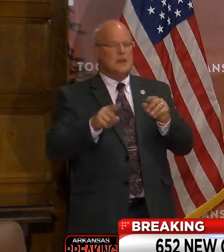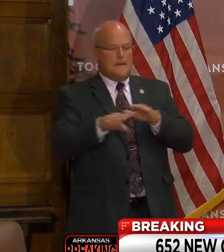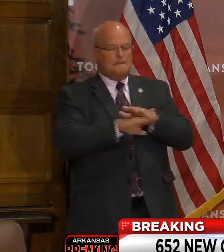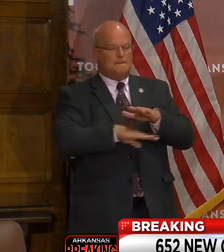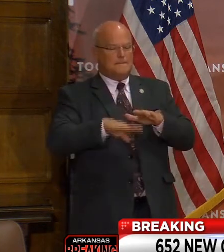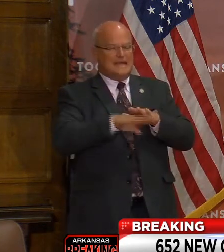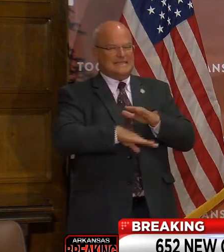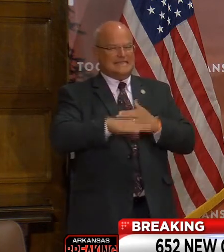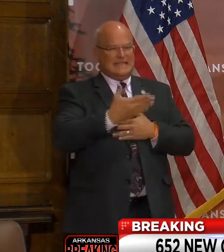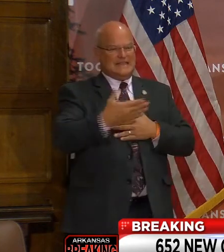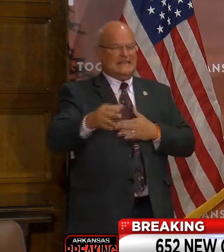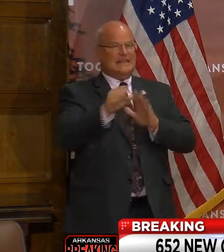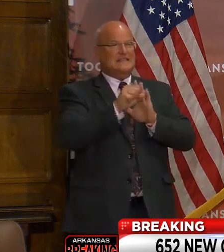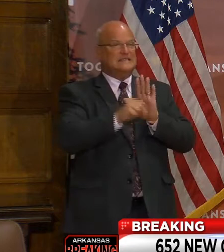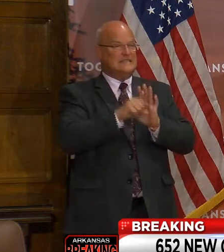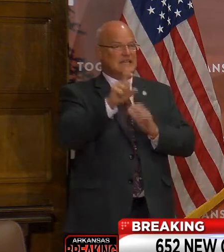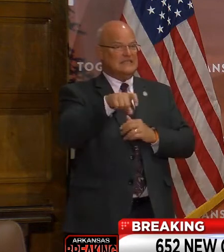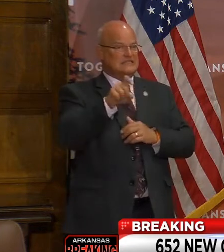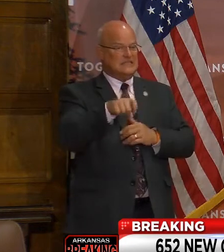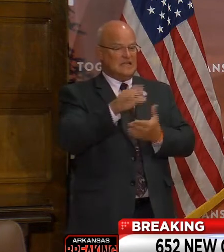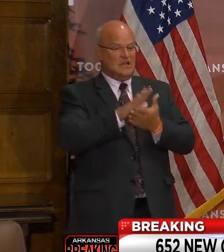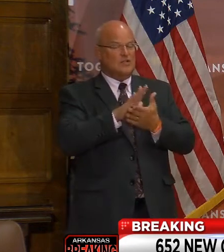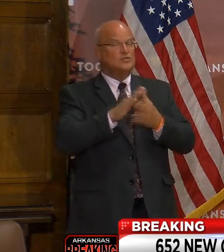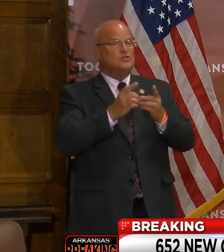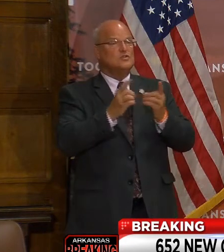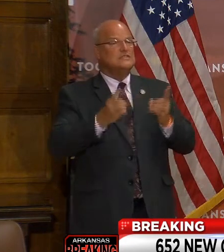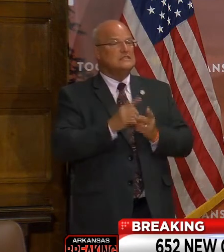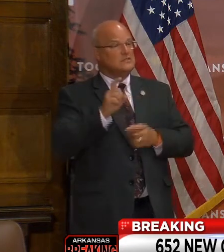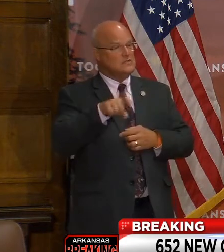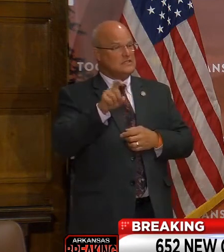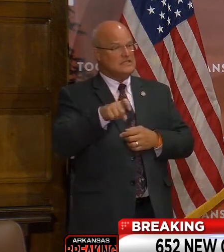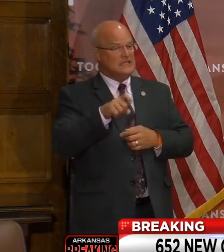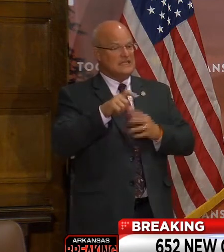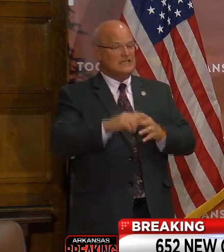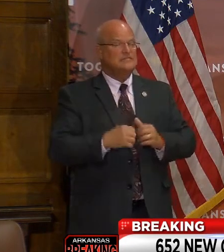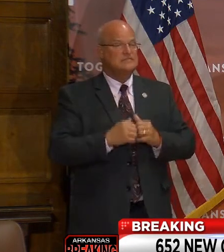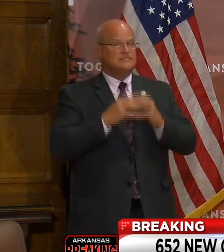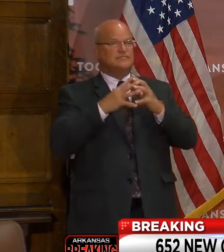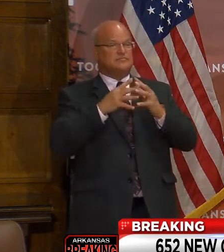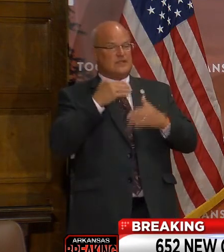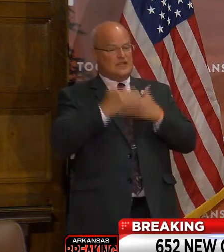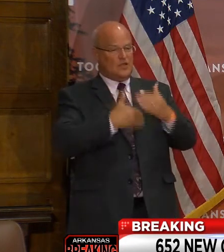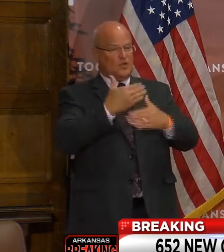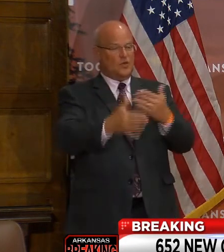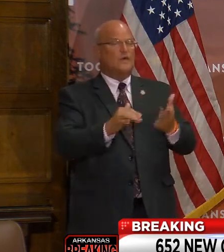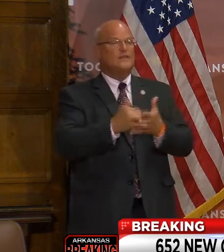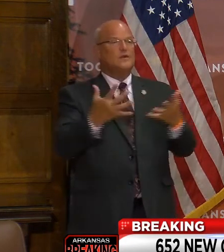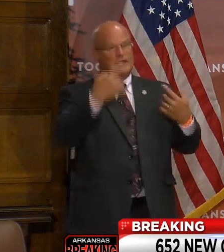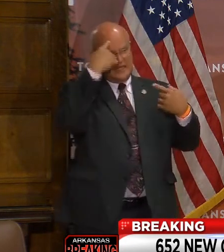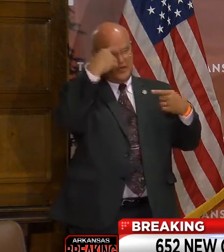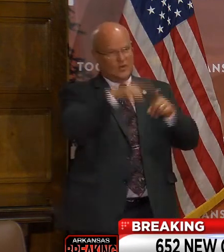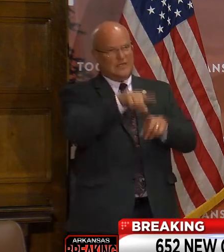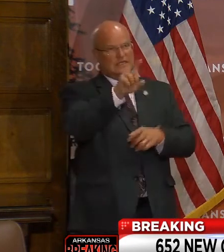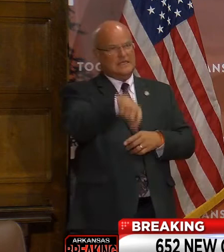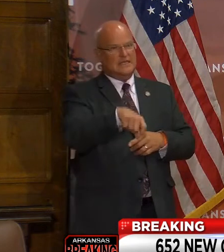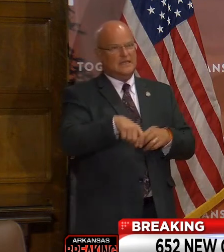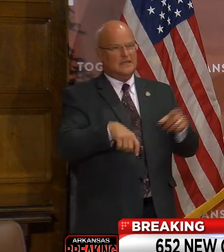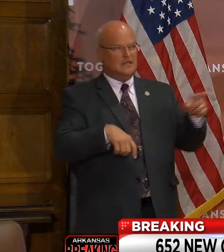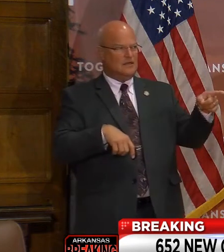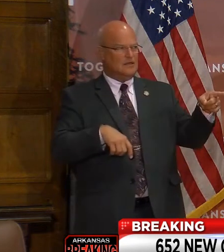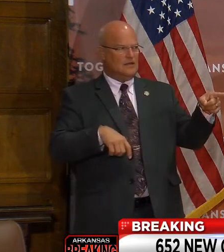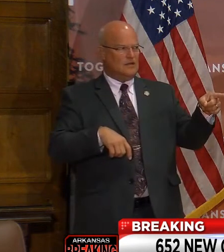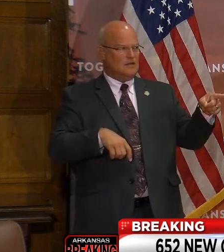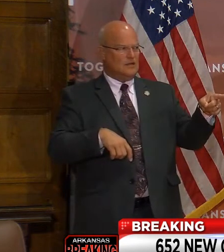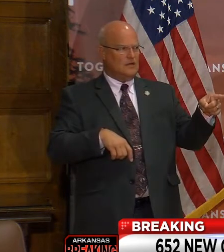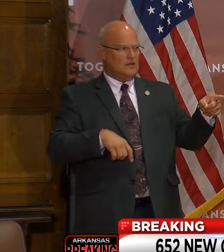urgent things that the states need and our school districts need to get going again, and that's what they need to agree upon. But is